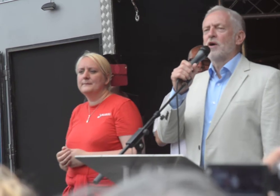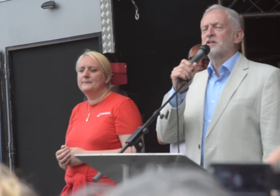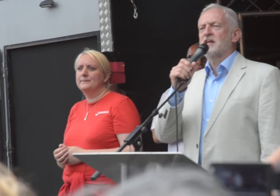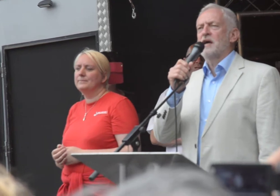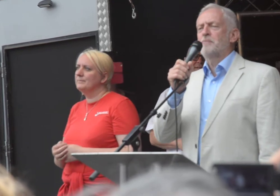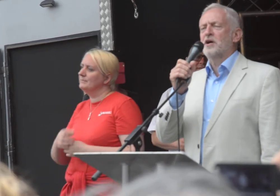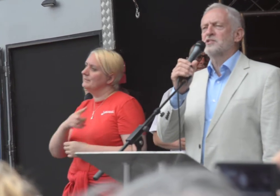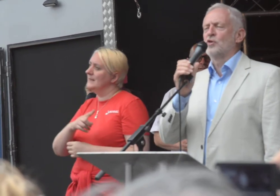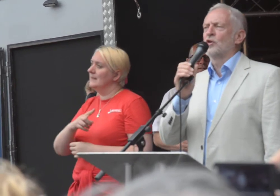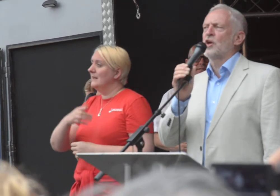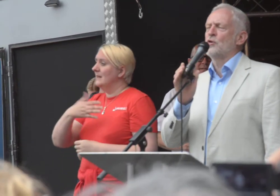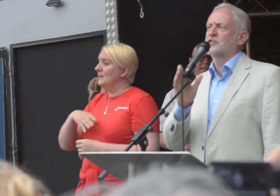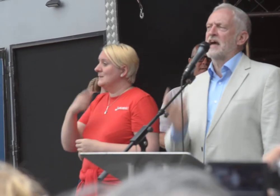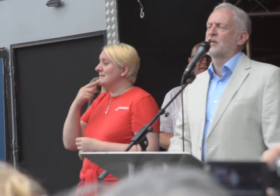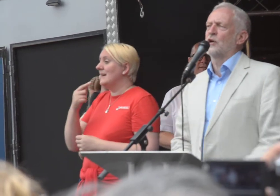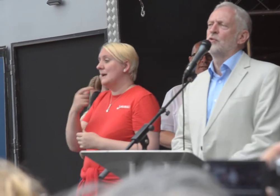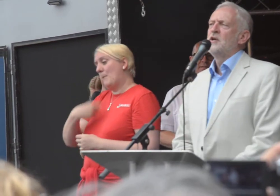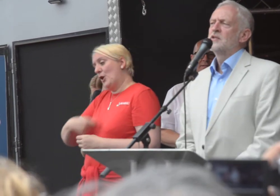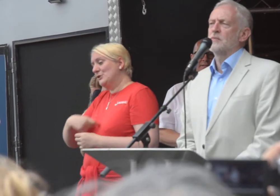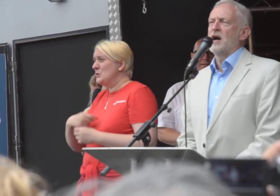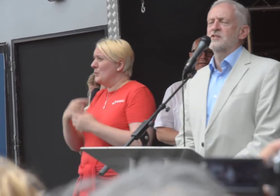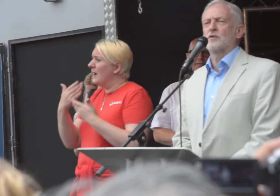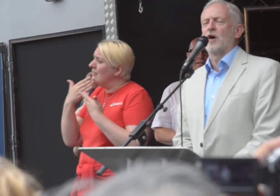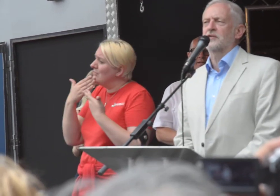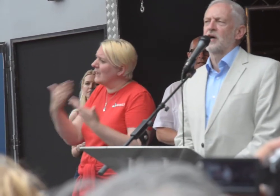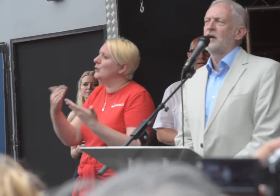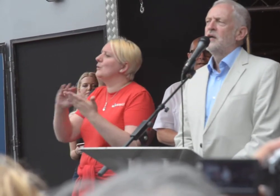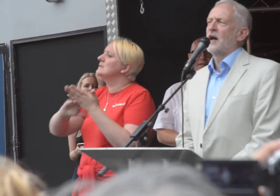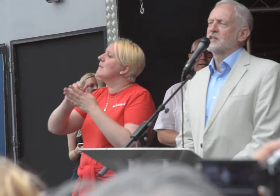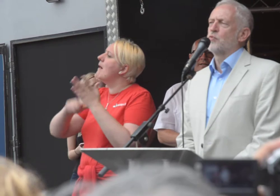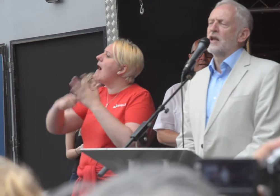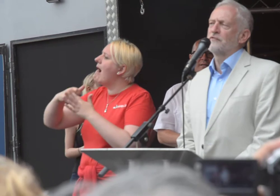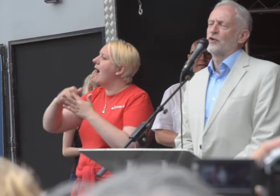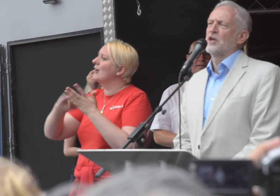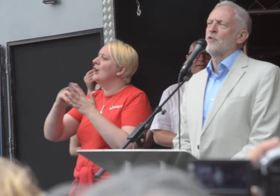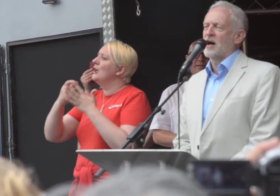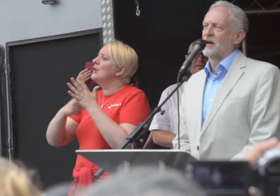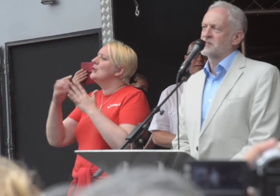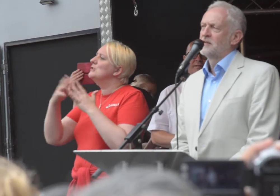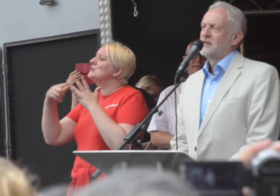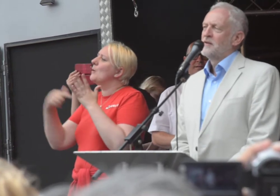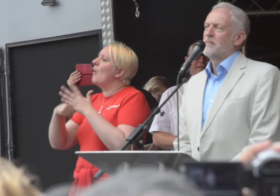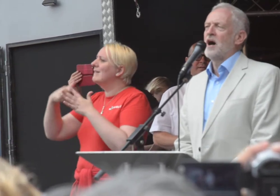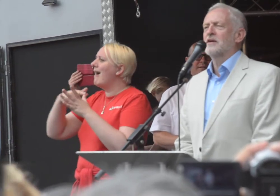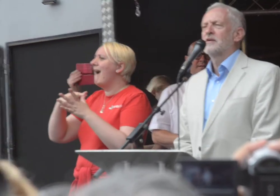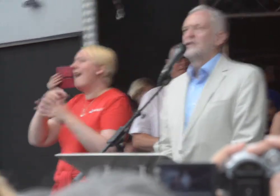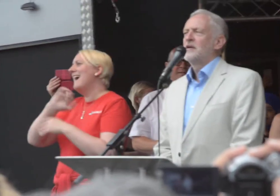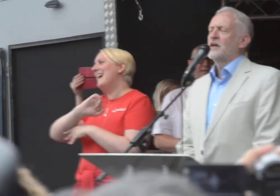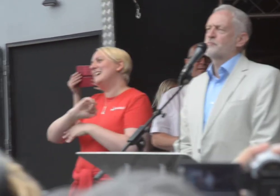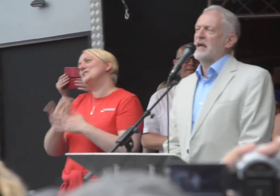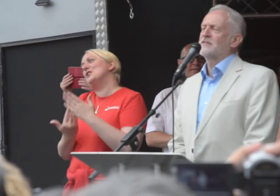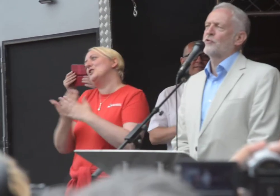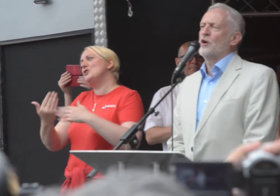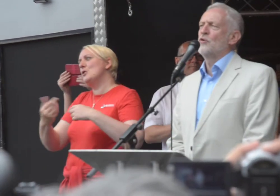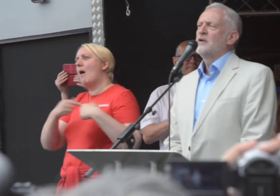And I want to say a personal huge thank you to Mark Sawatka and his wonderful new heart. Mark